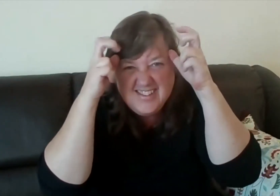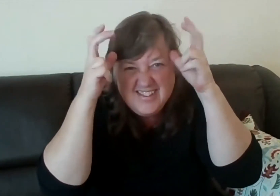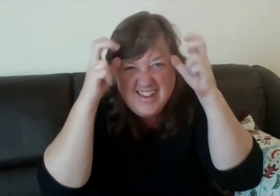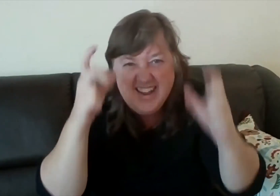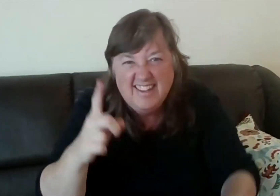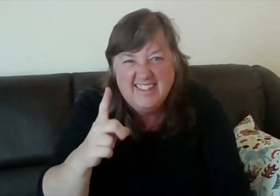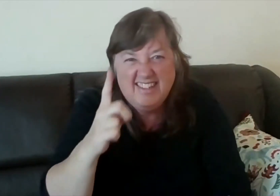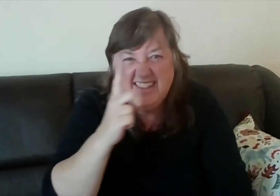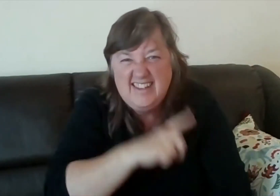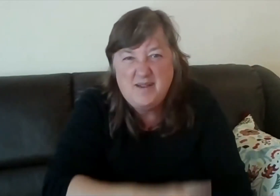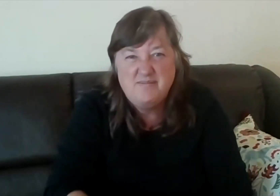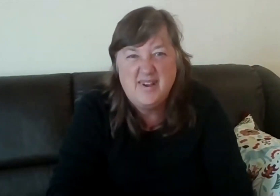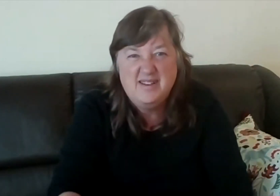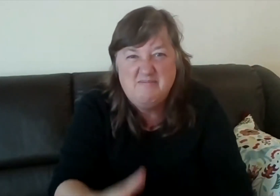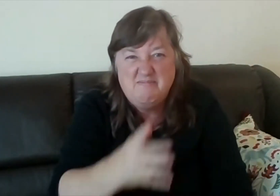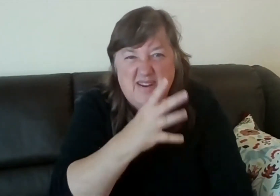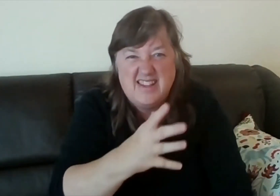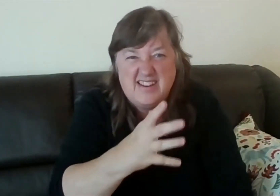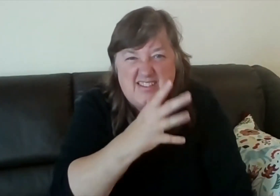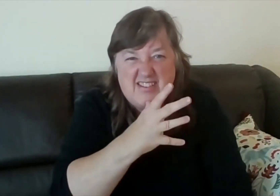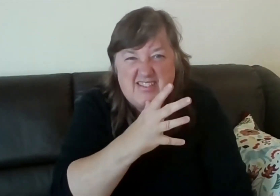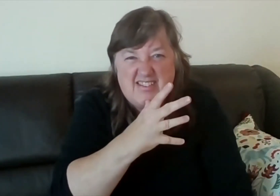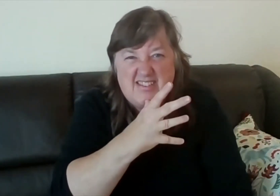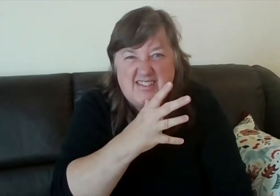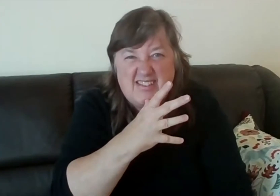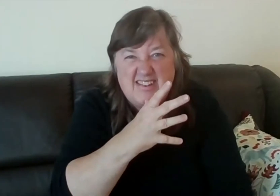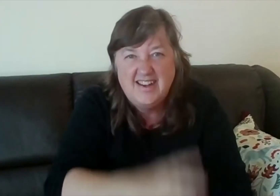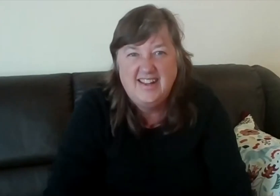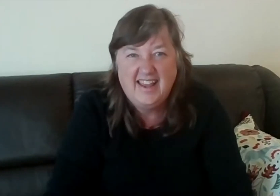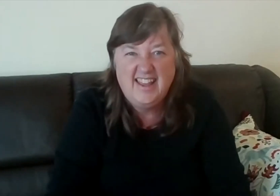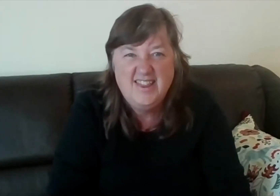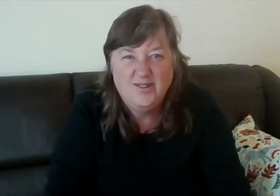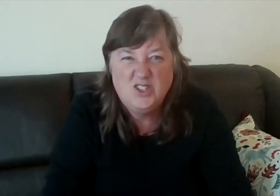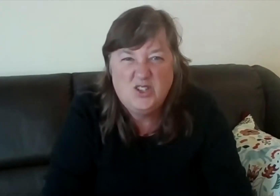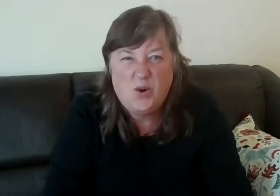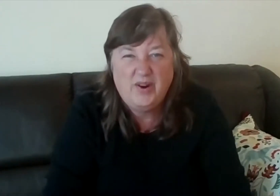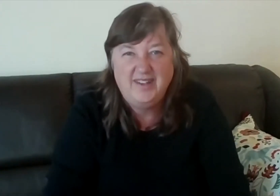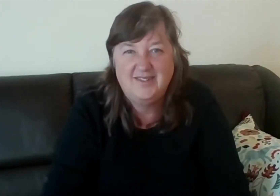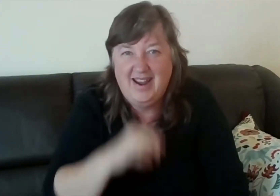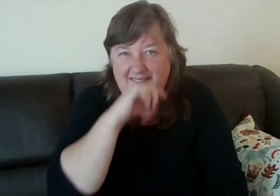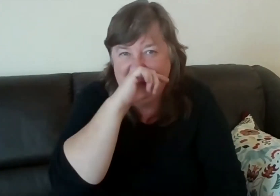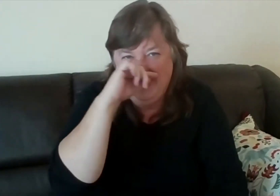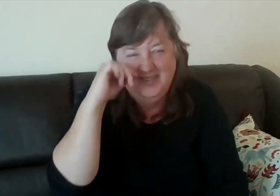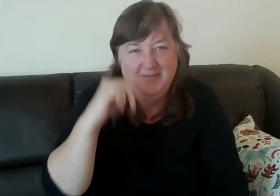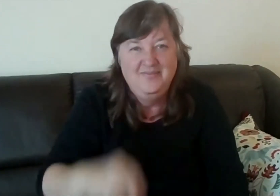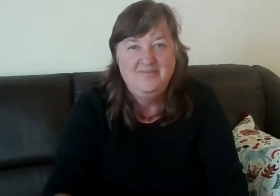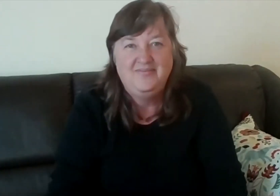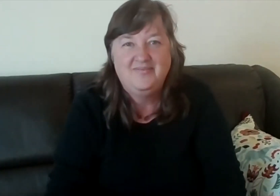Evil stepmother. Like in those stories, right?